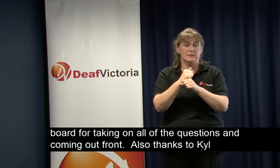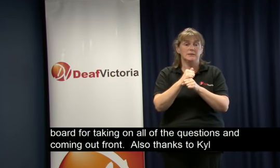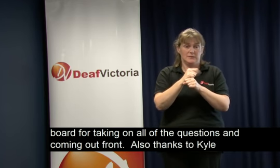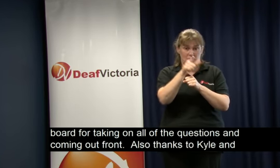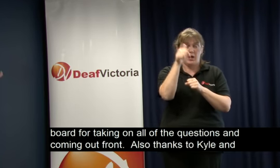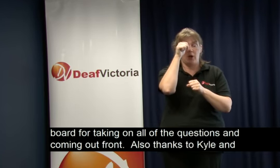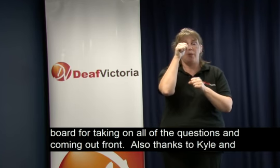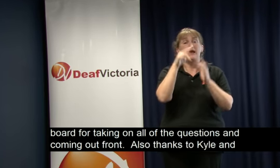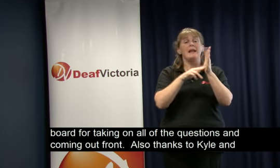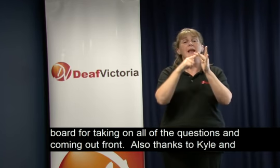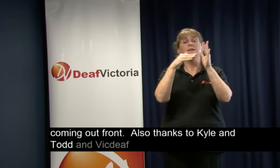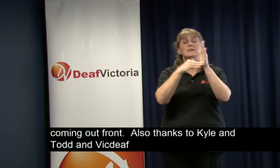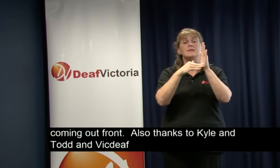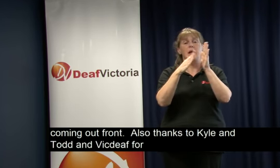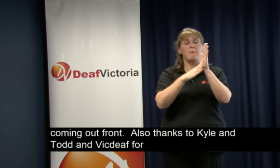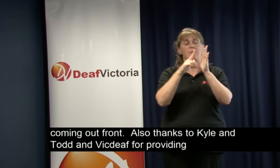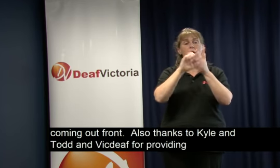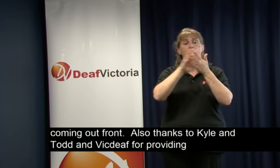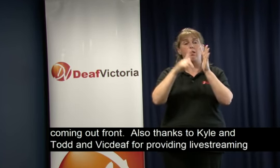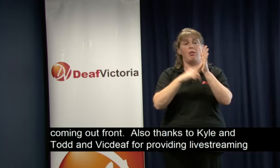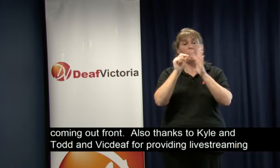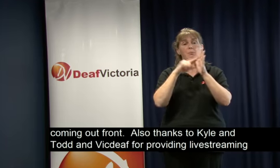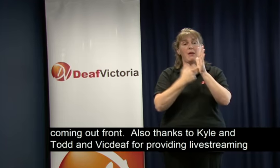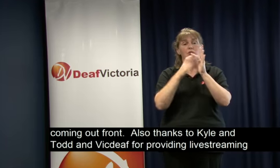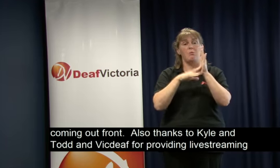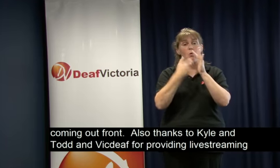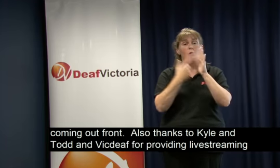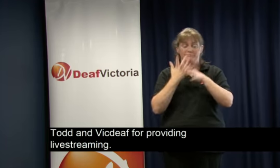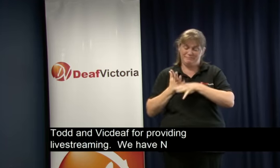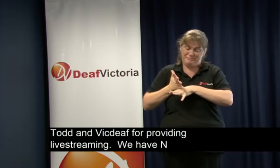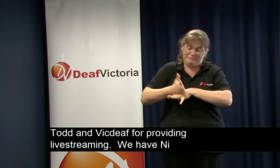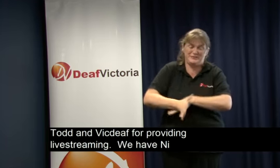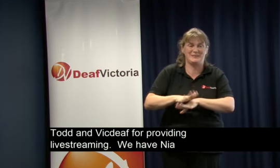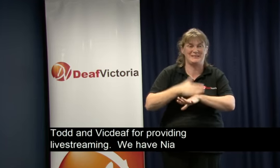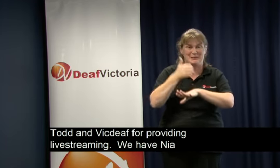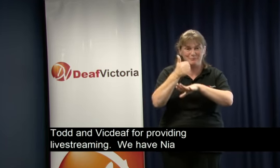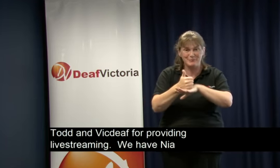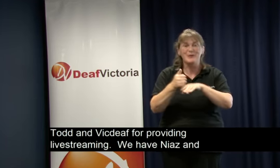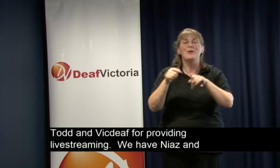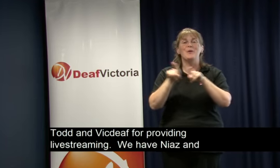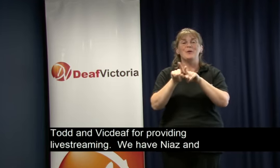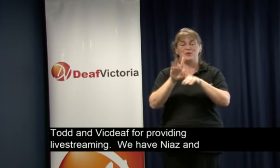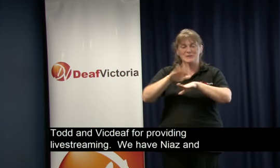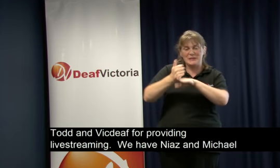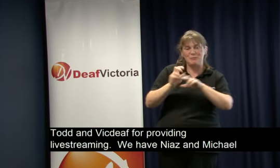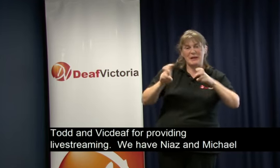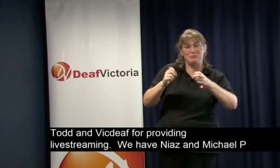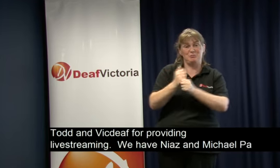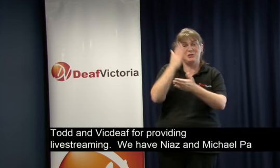streaming. We have Niaz and Michael Parrymore, who's worked really hard to set this all up